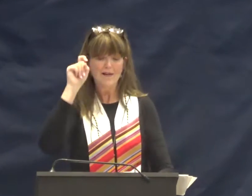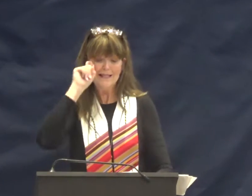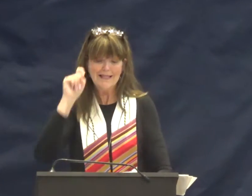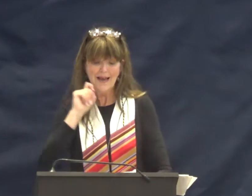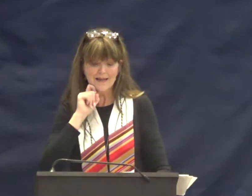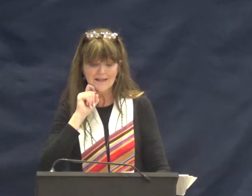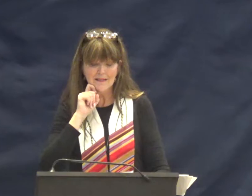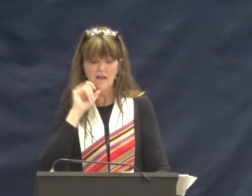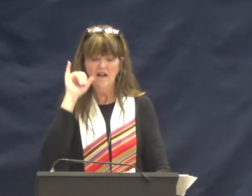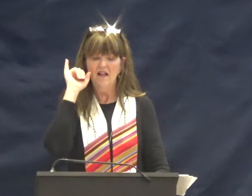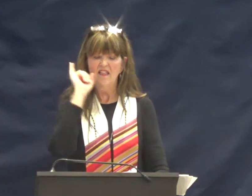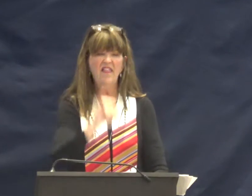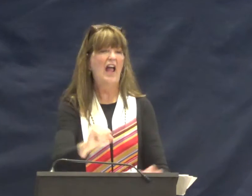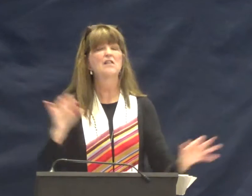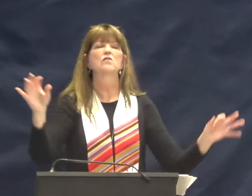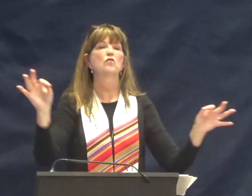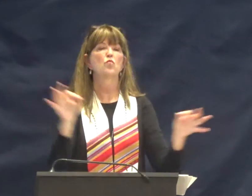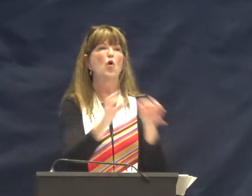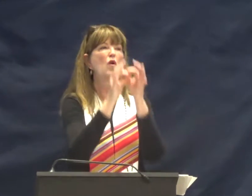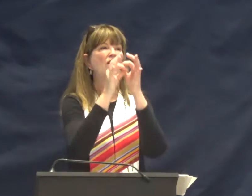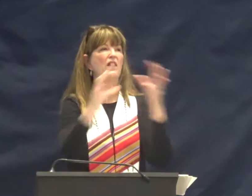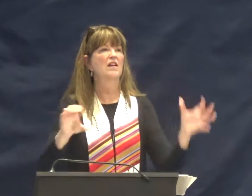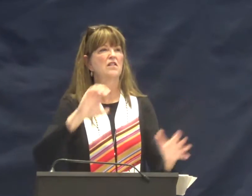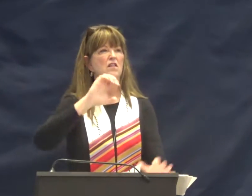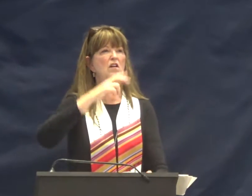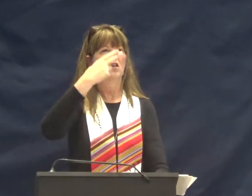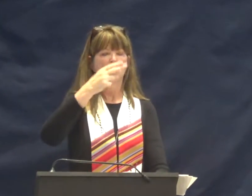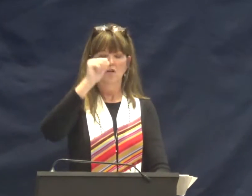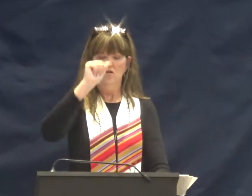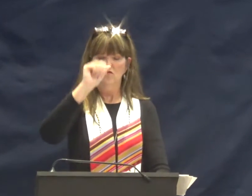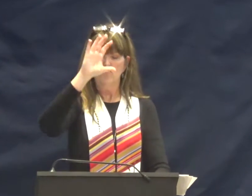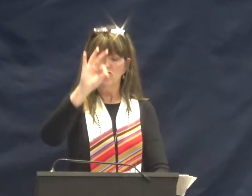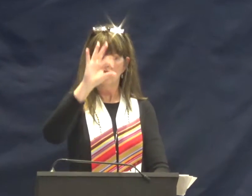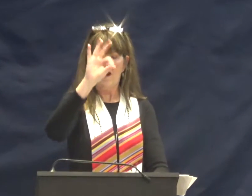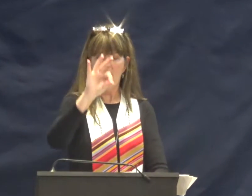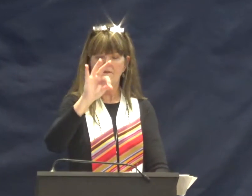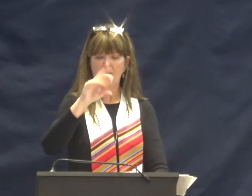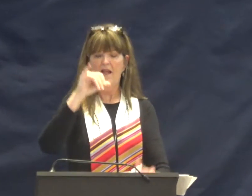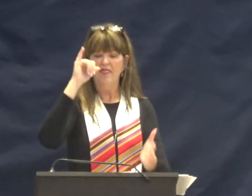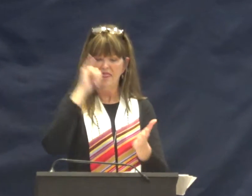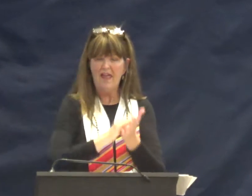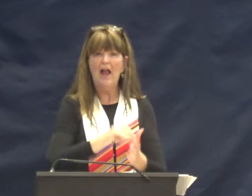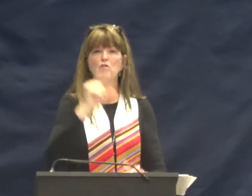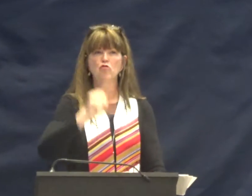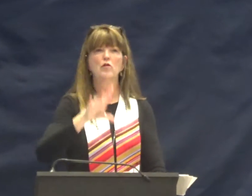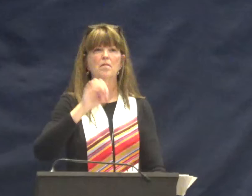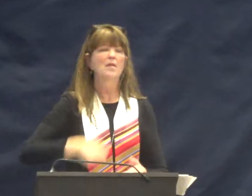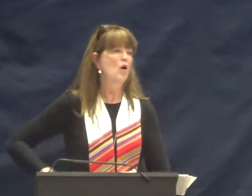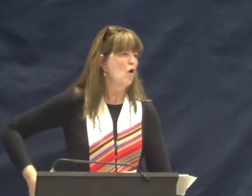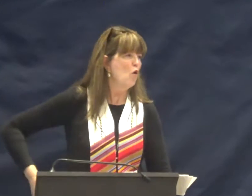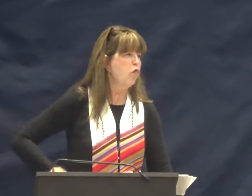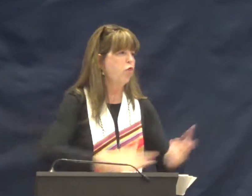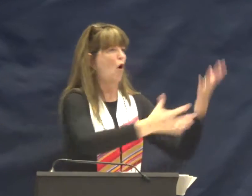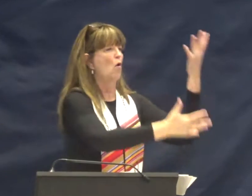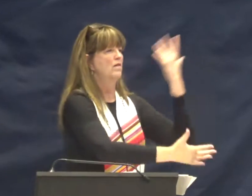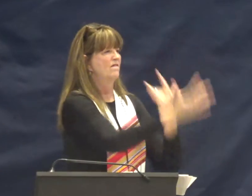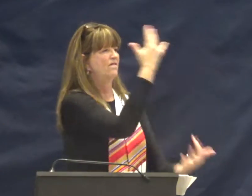that's refuse. When children are sold for sex, that is chaff. And